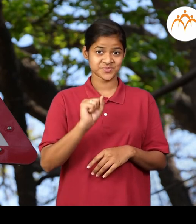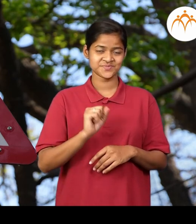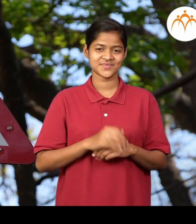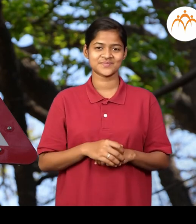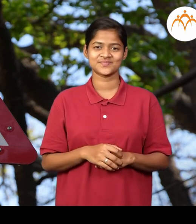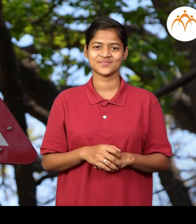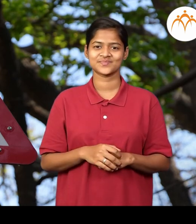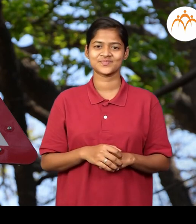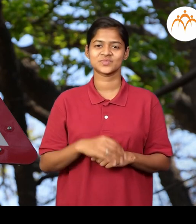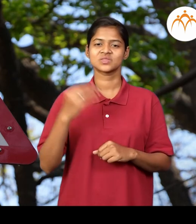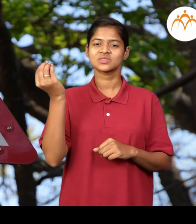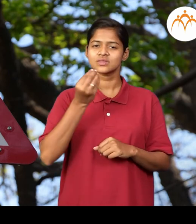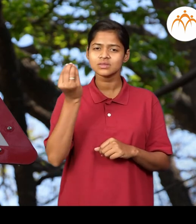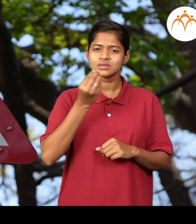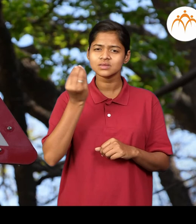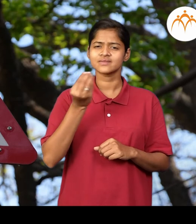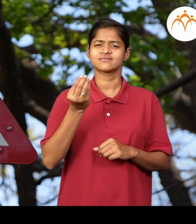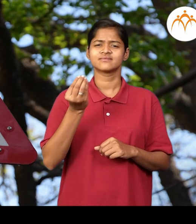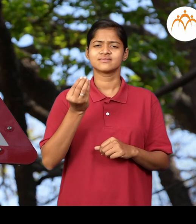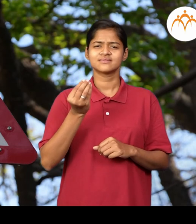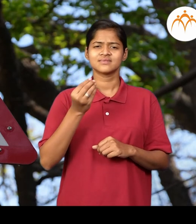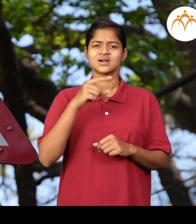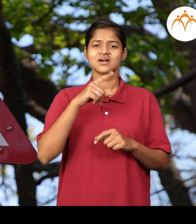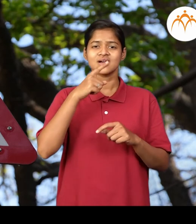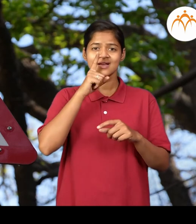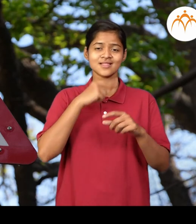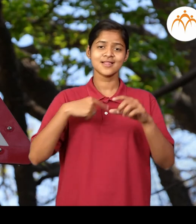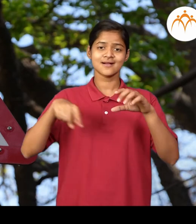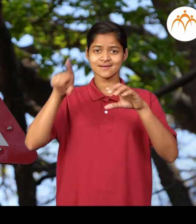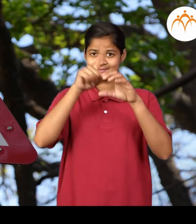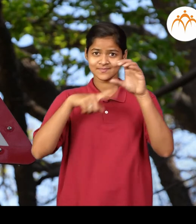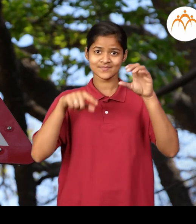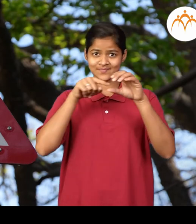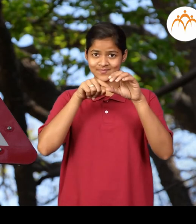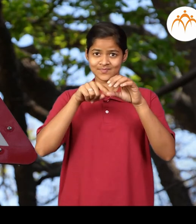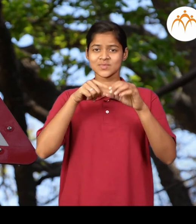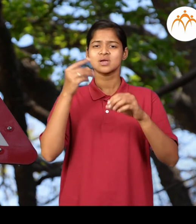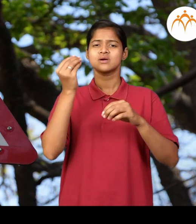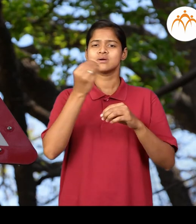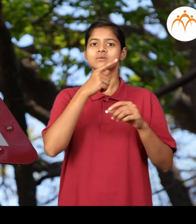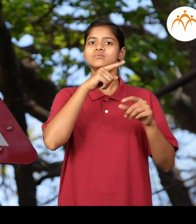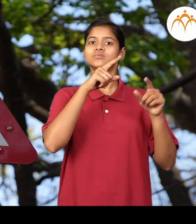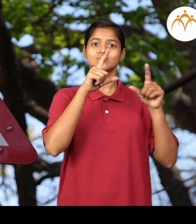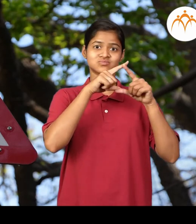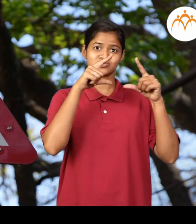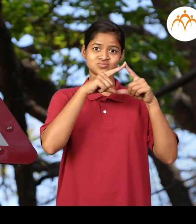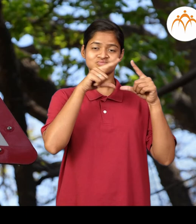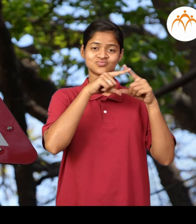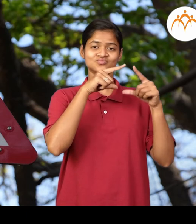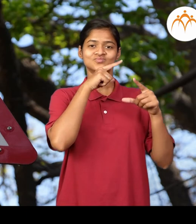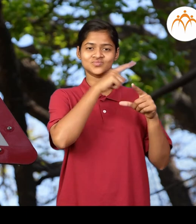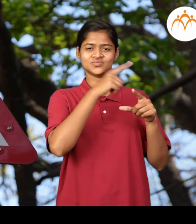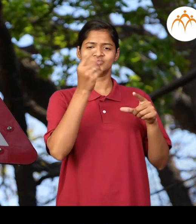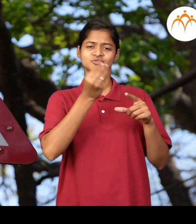That is why this sign is here. Young school children move around here.